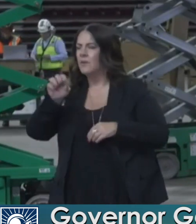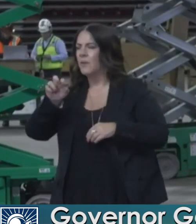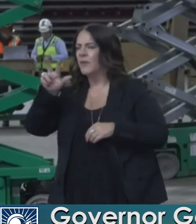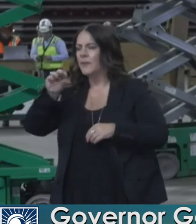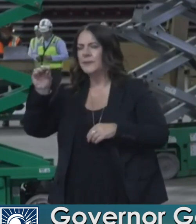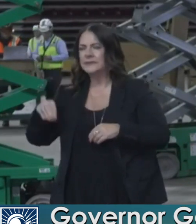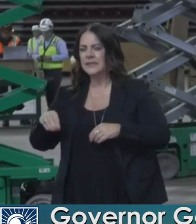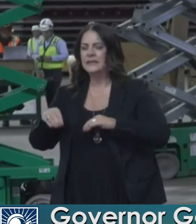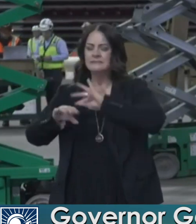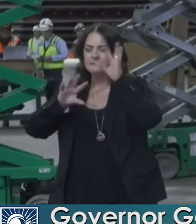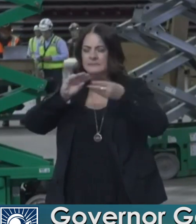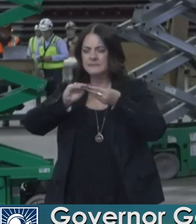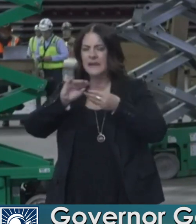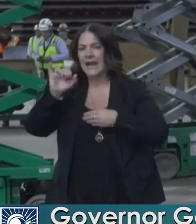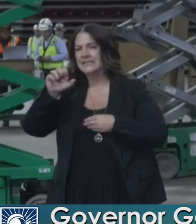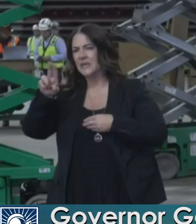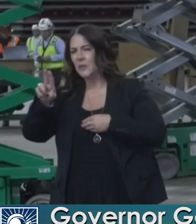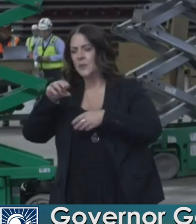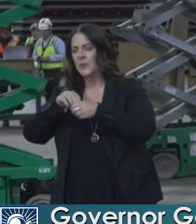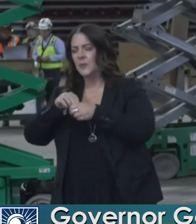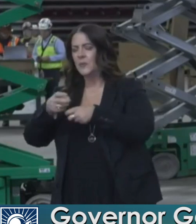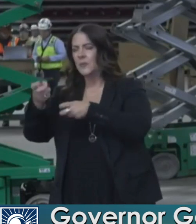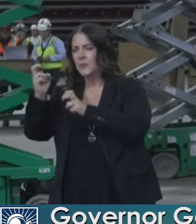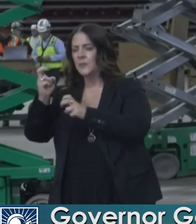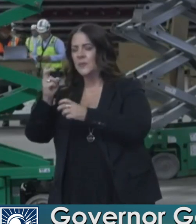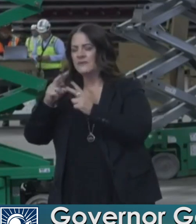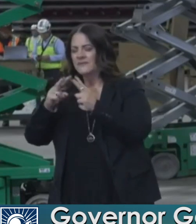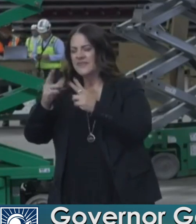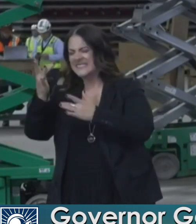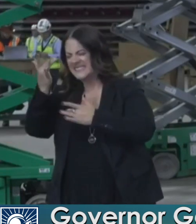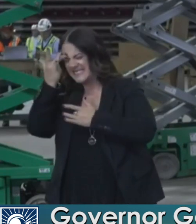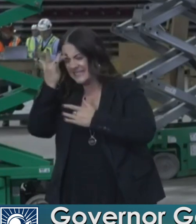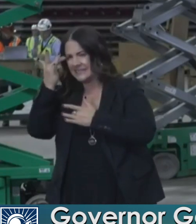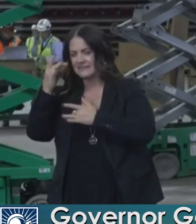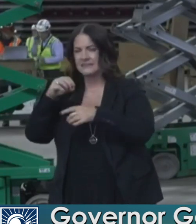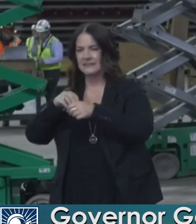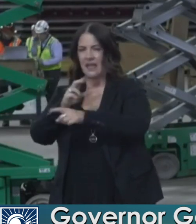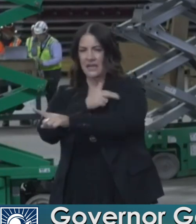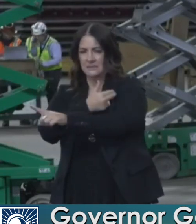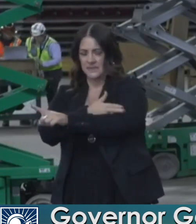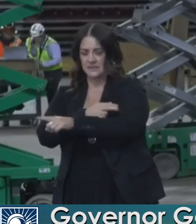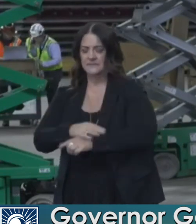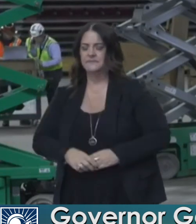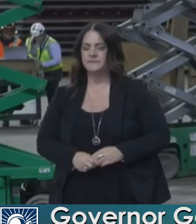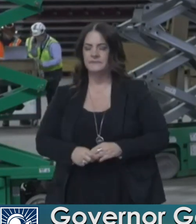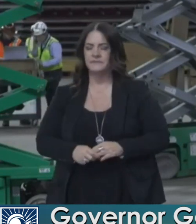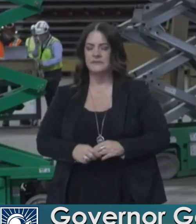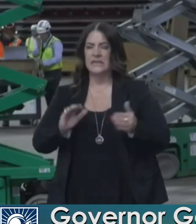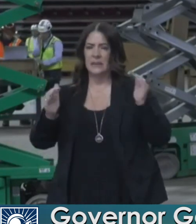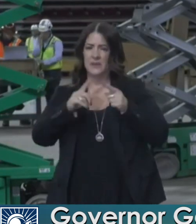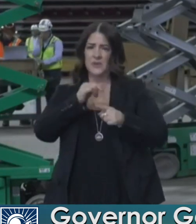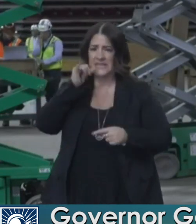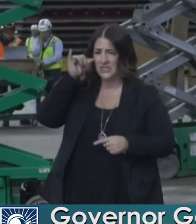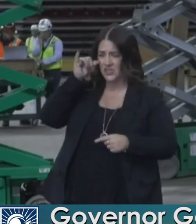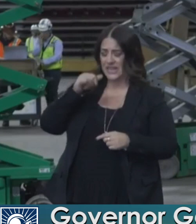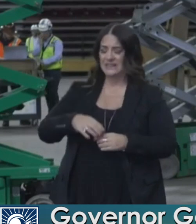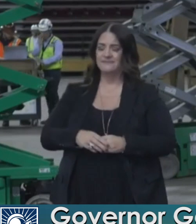increase in the total number of ICU patients from yesterday. We tragically have lost